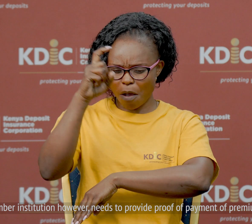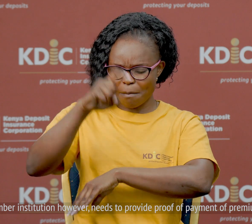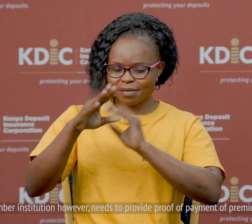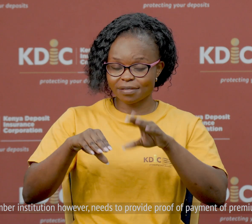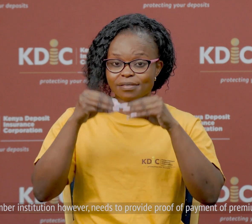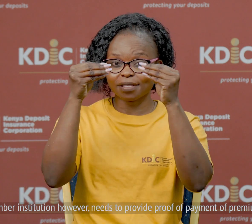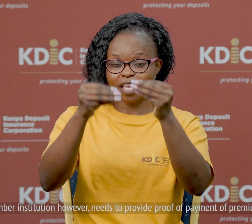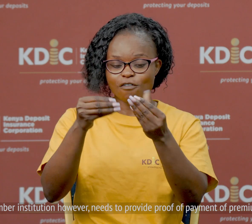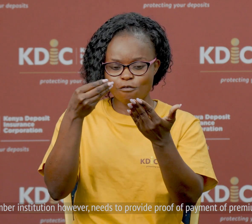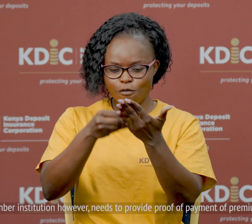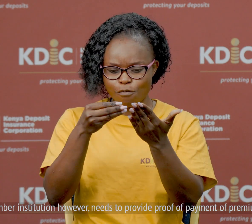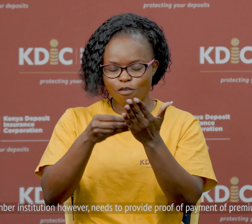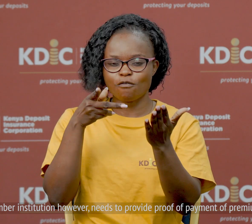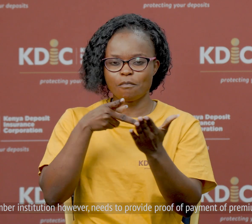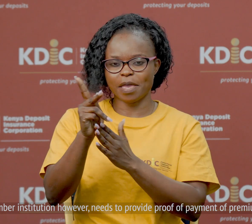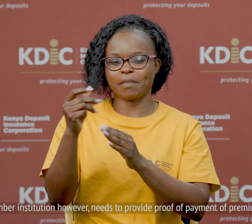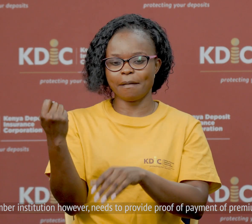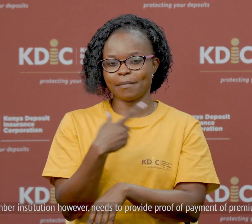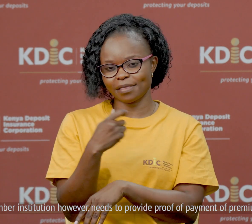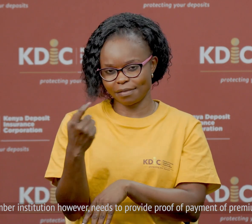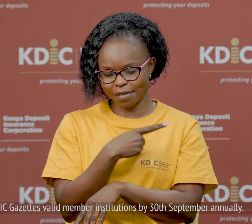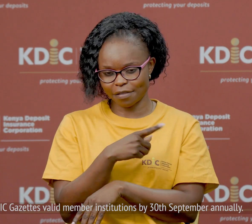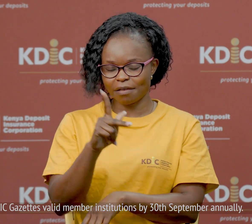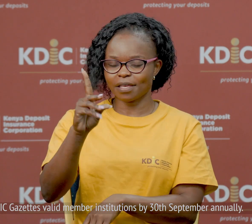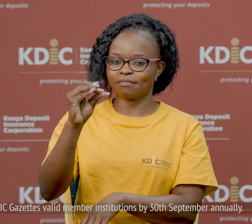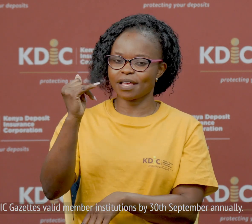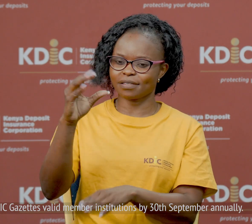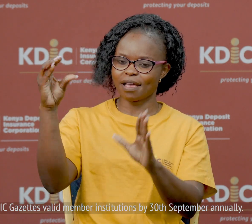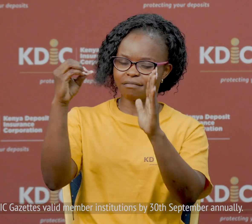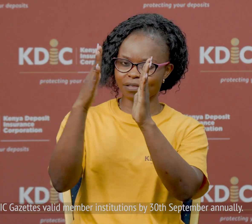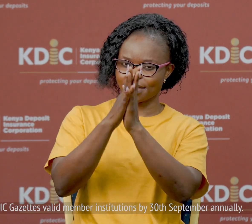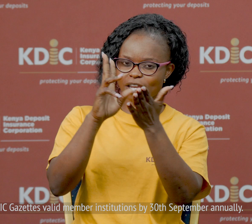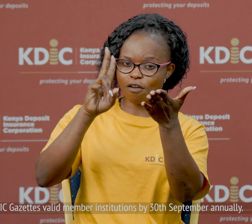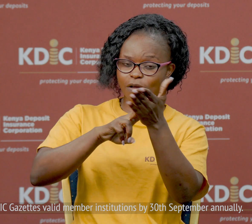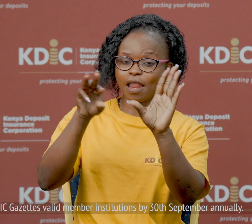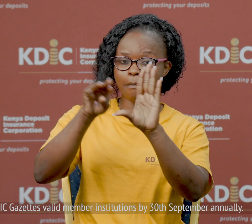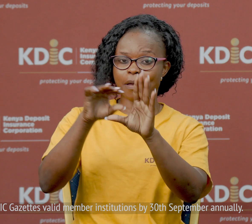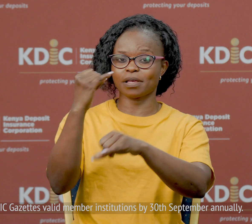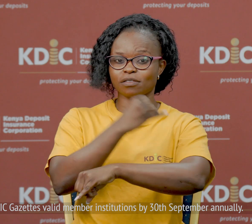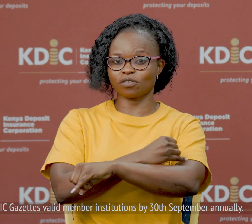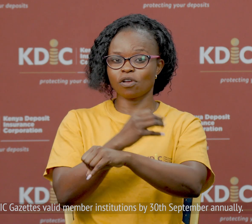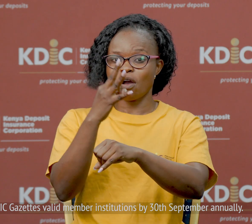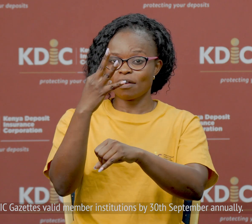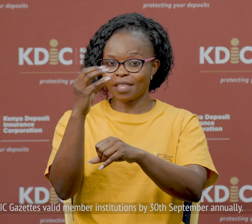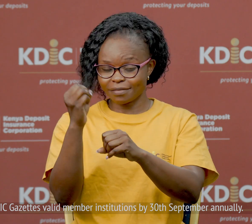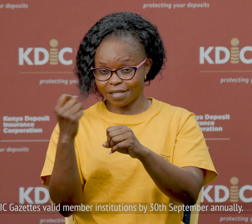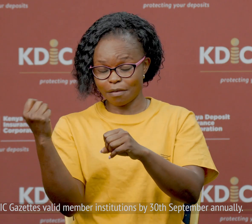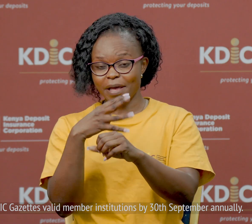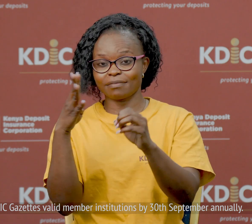needs to provide proof of payment of premium. KDIC gazettes valid member institution by 30th of September